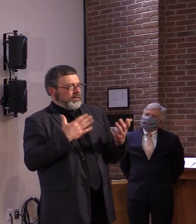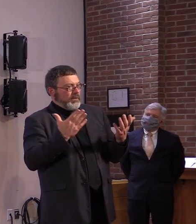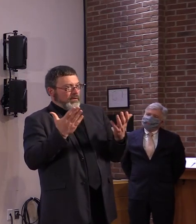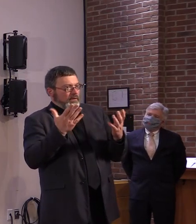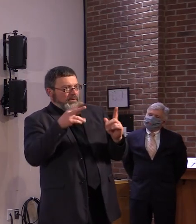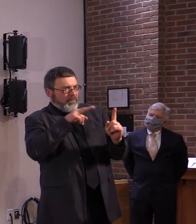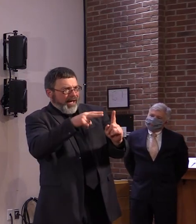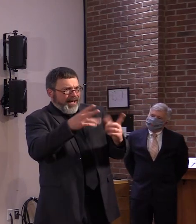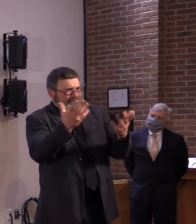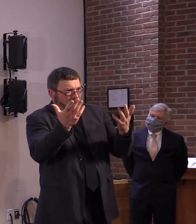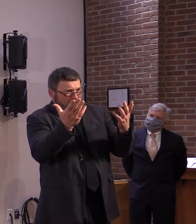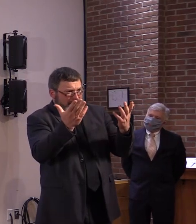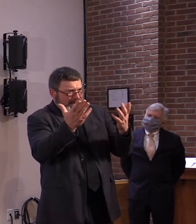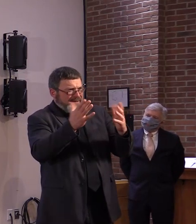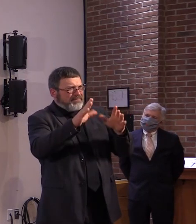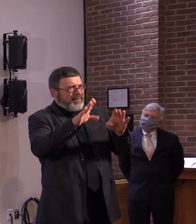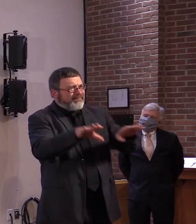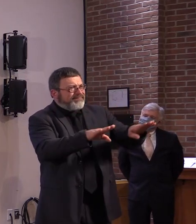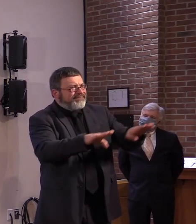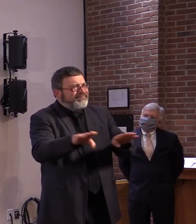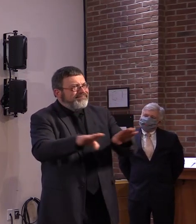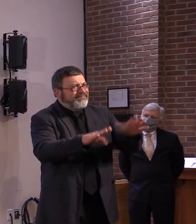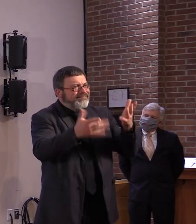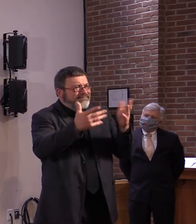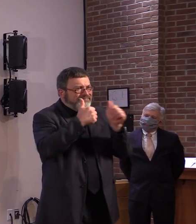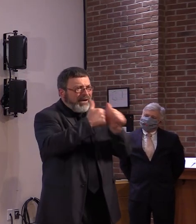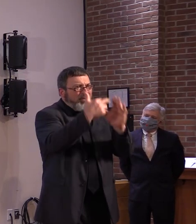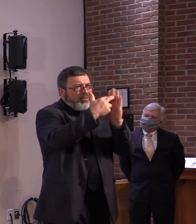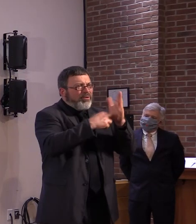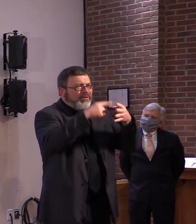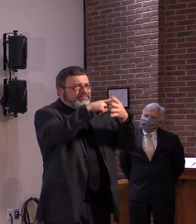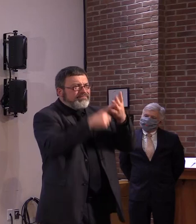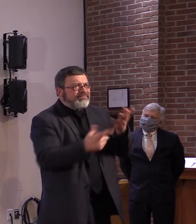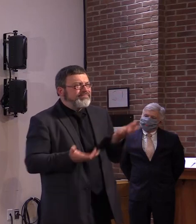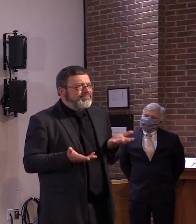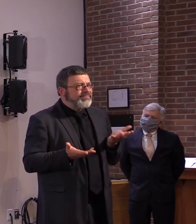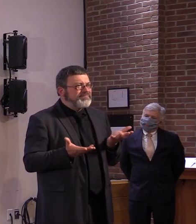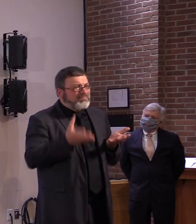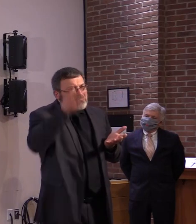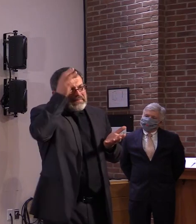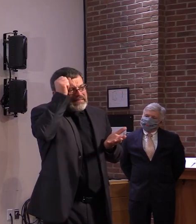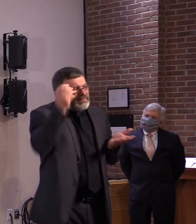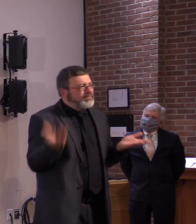with. Know your surroundings. Be aware that this